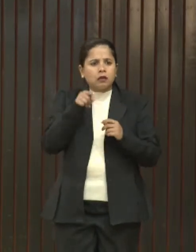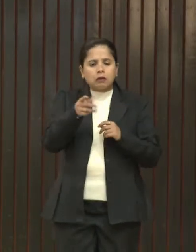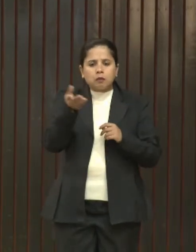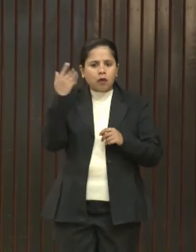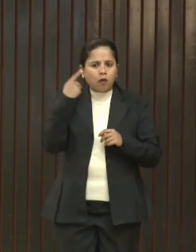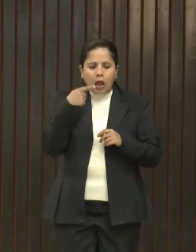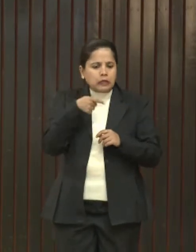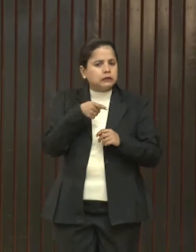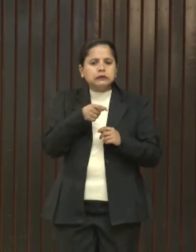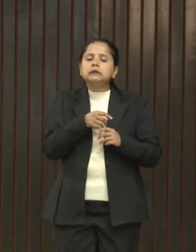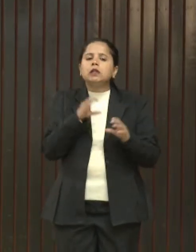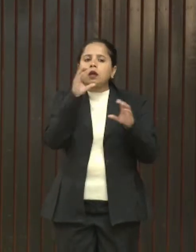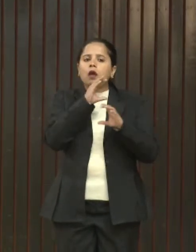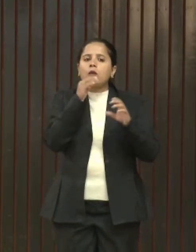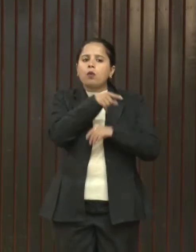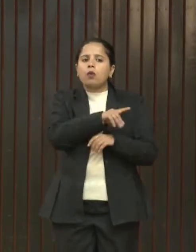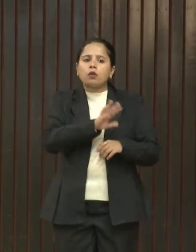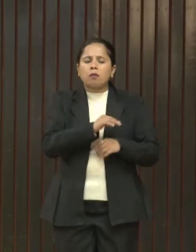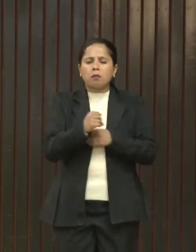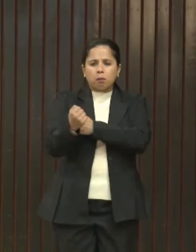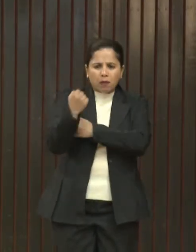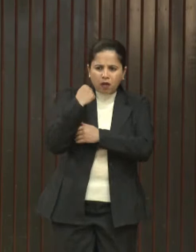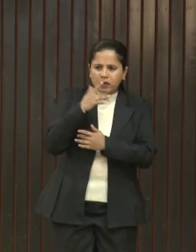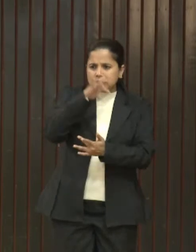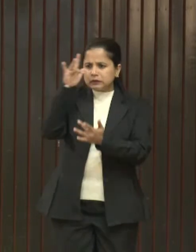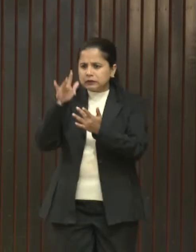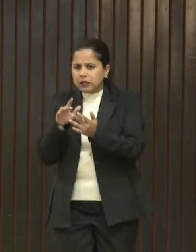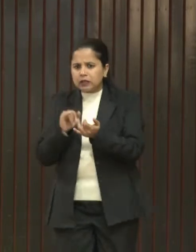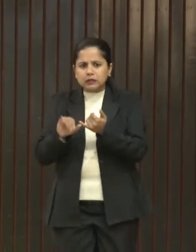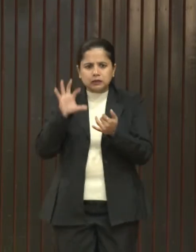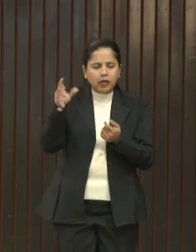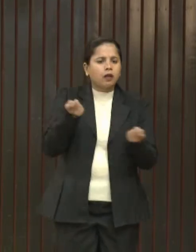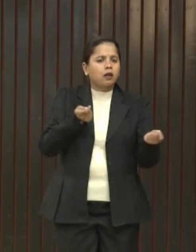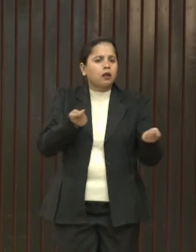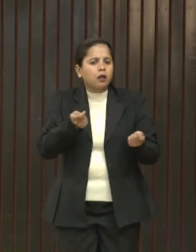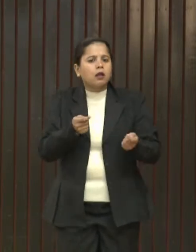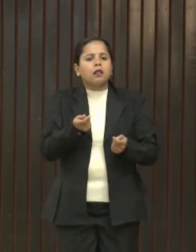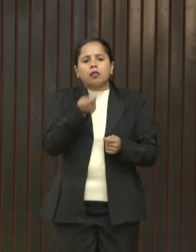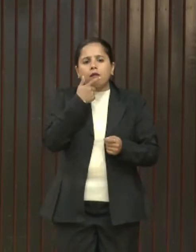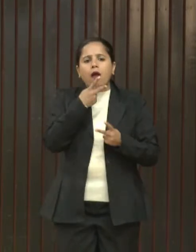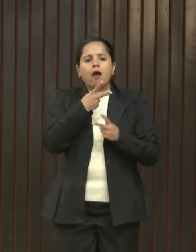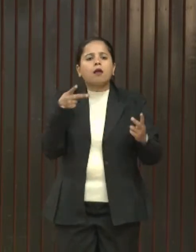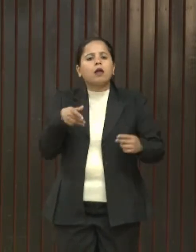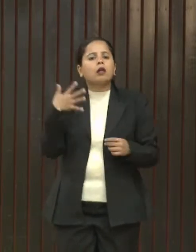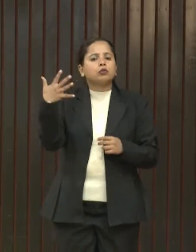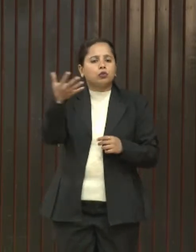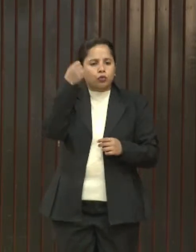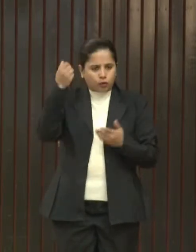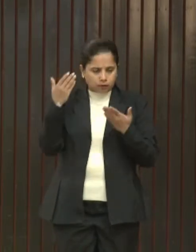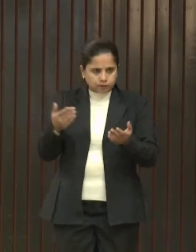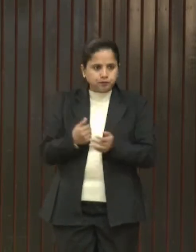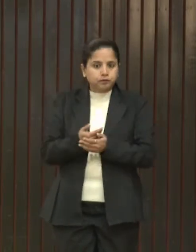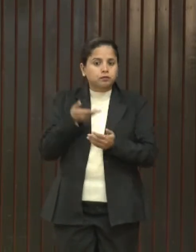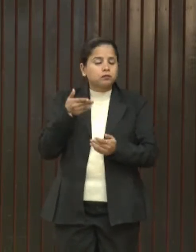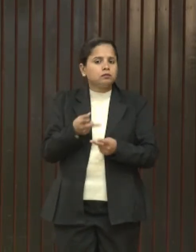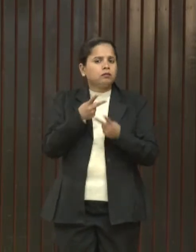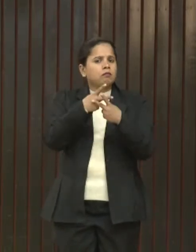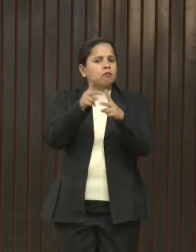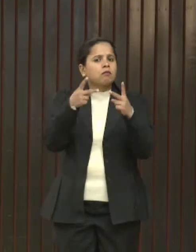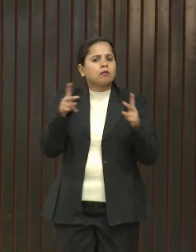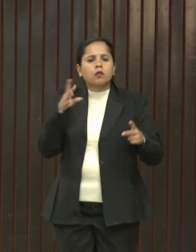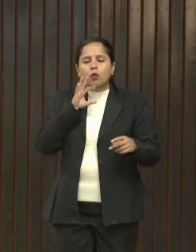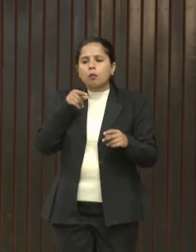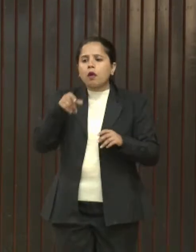to the confusing division of powers between central and state drug regulatory authorities. So with this set of different kinds